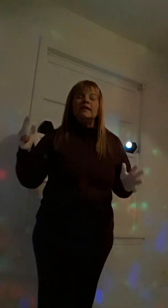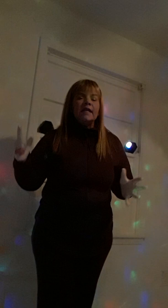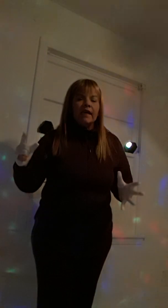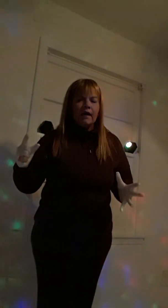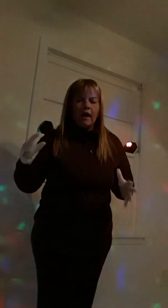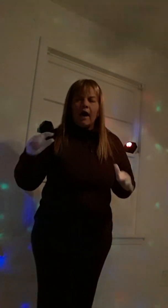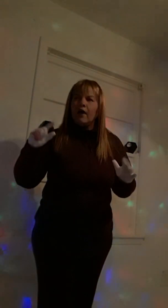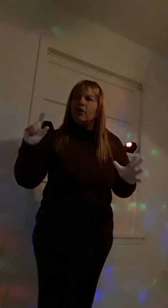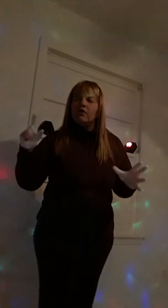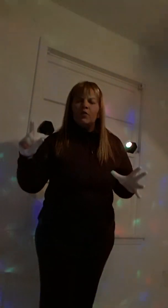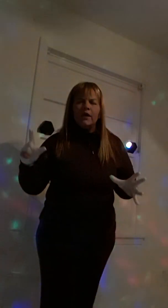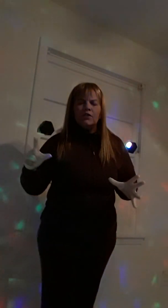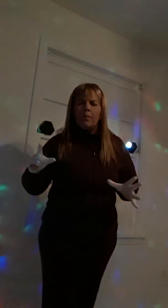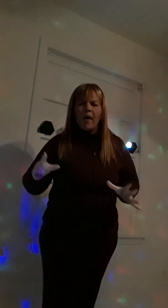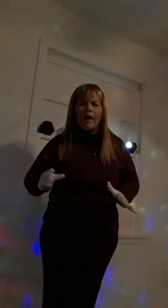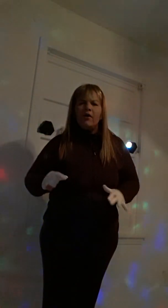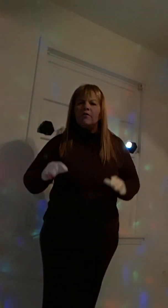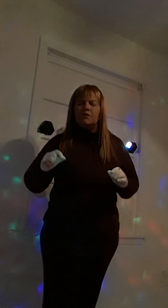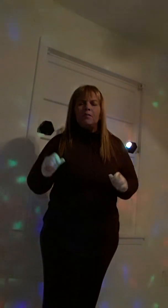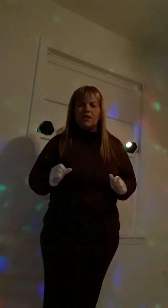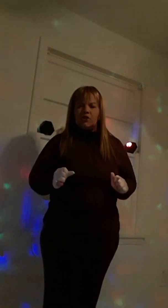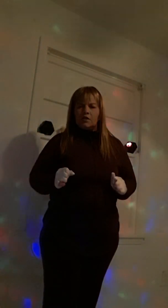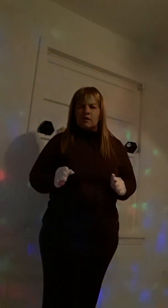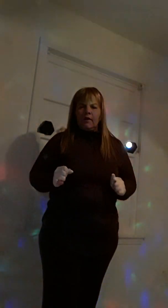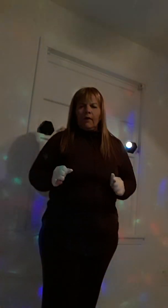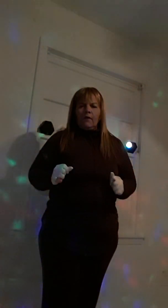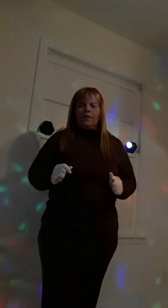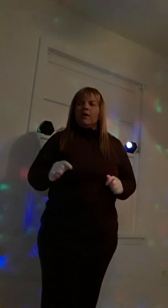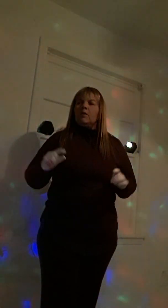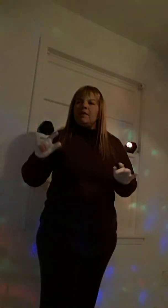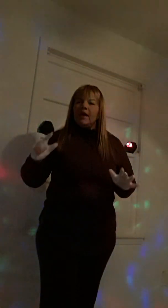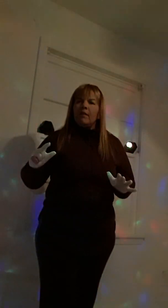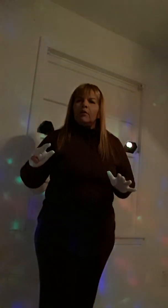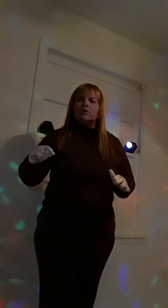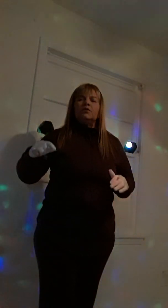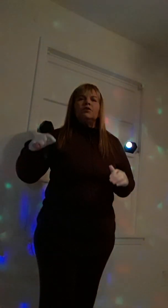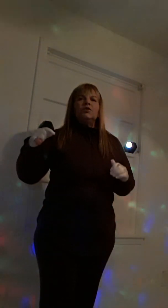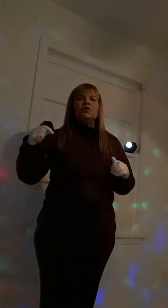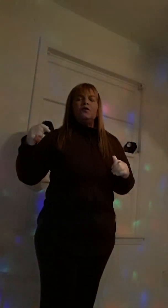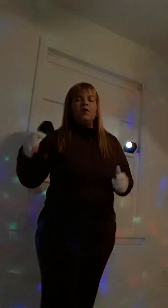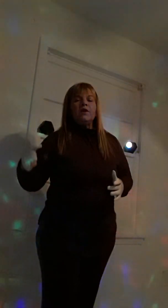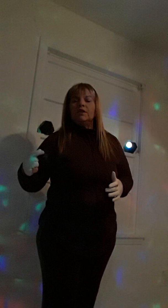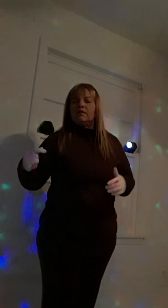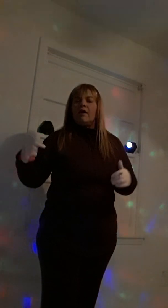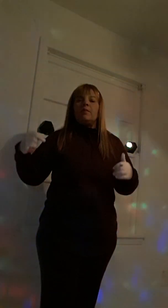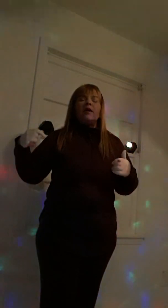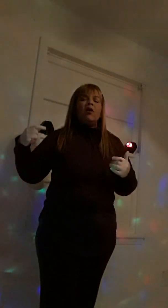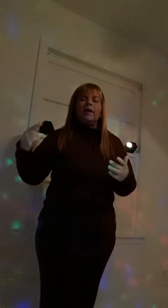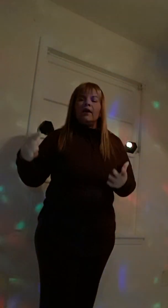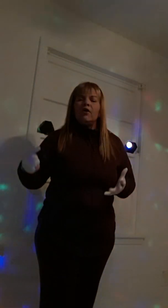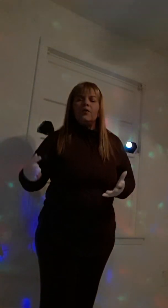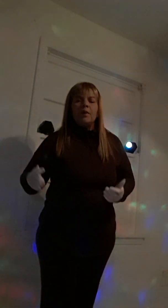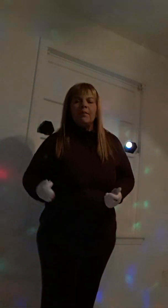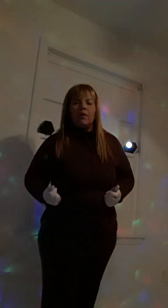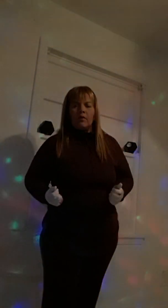understanding another ways of pattern of speech. They will be able to feel that they are becoming another people,